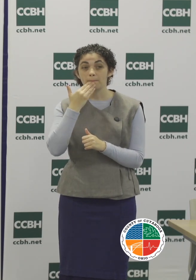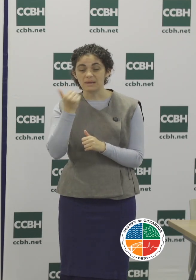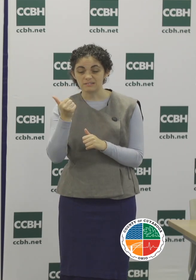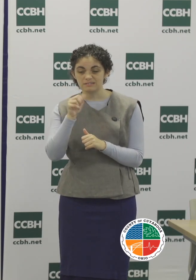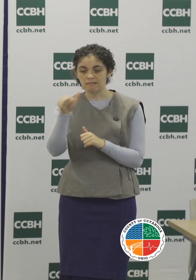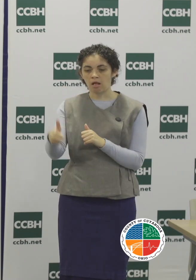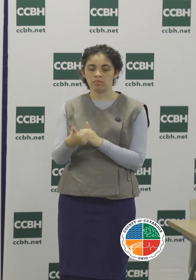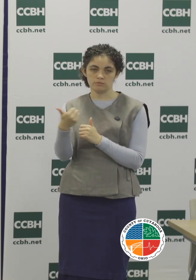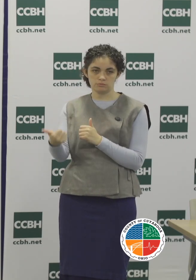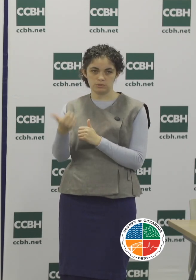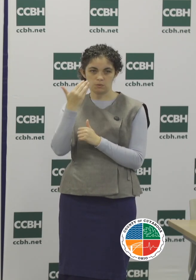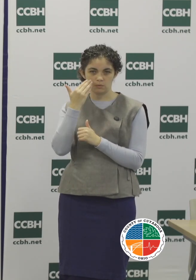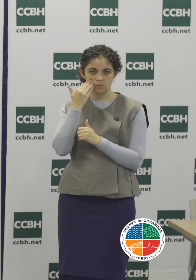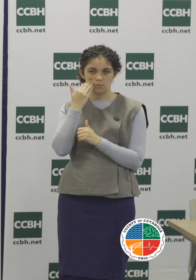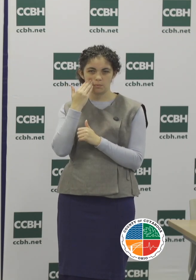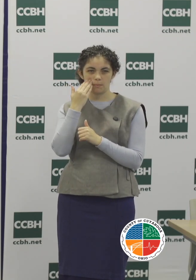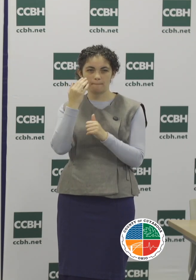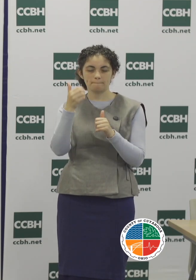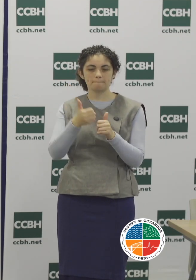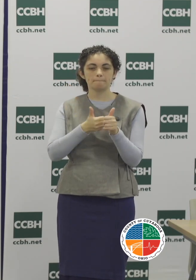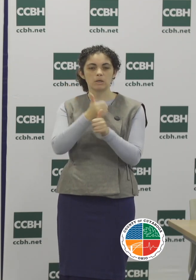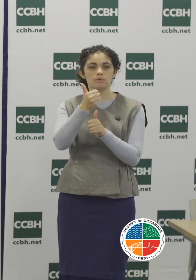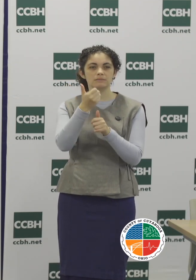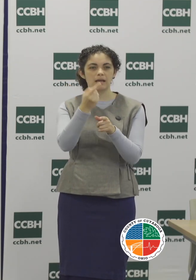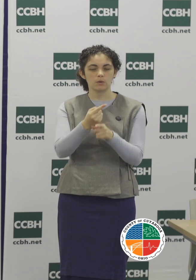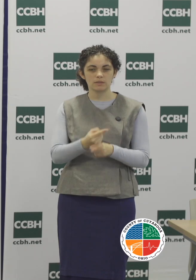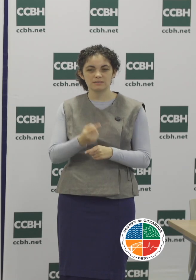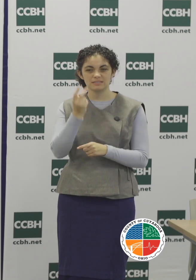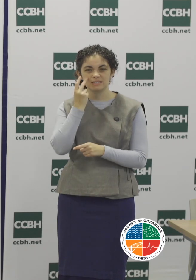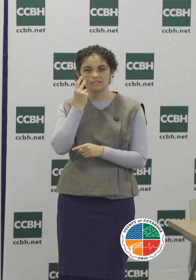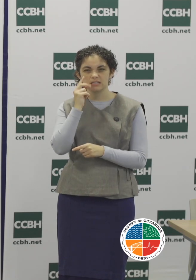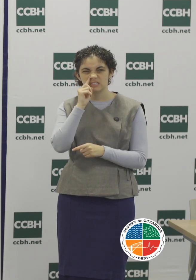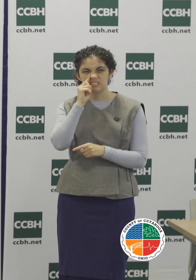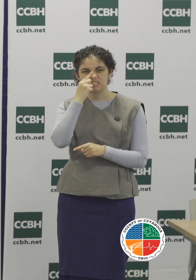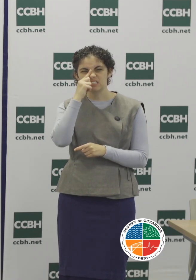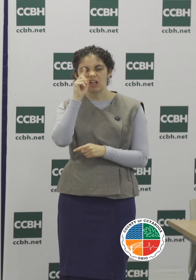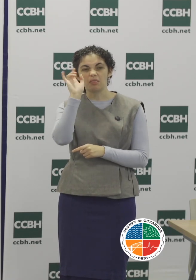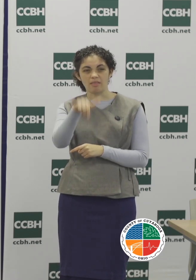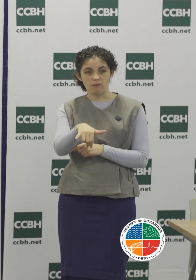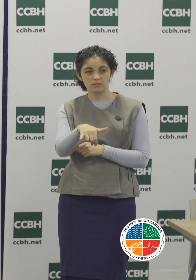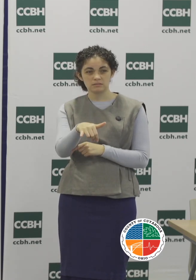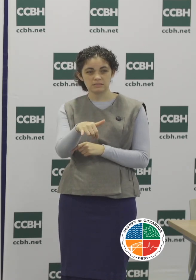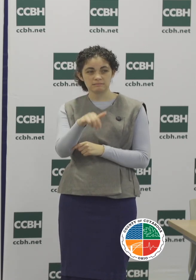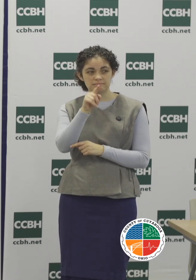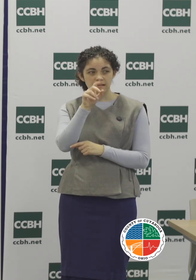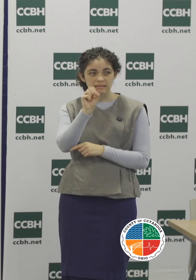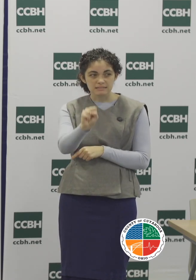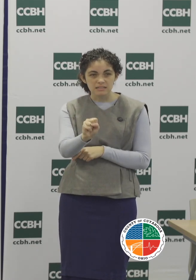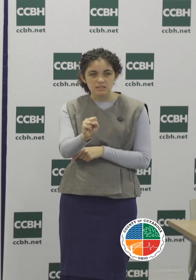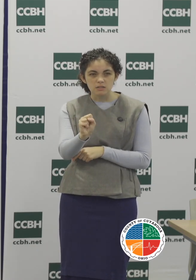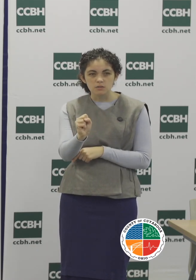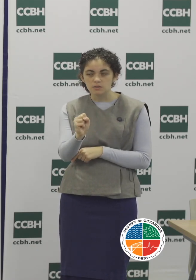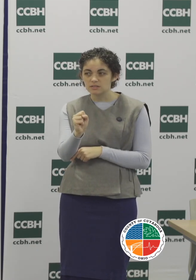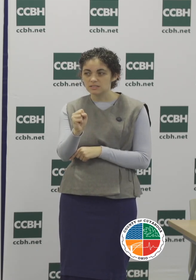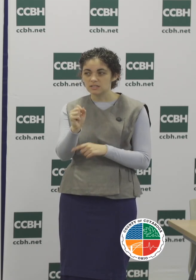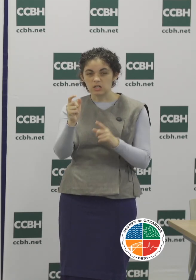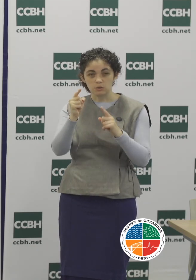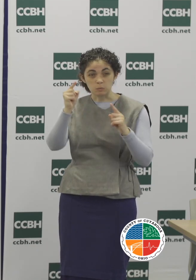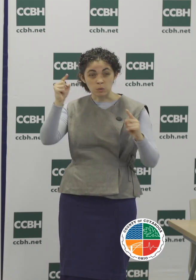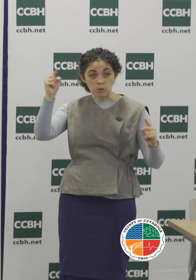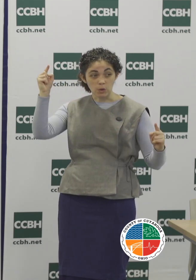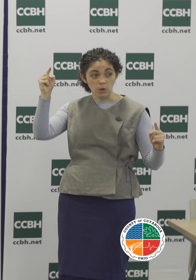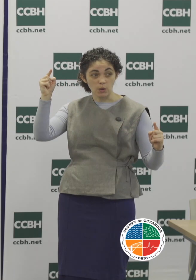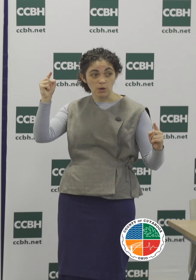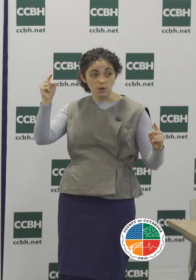other ways. The most accurate test that we look at is the nasopharyngeal swab. So this is a long